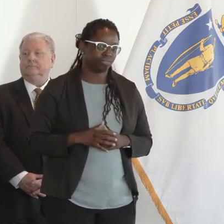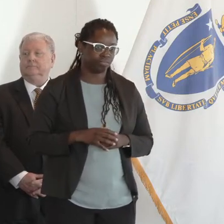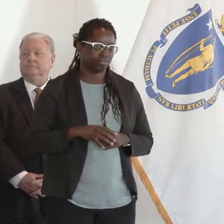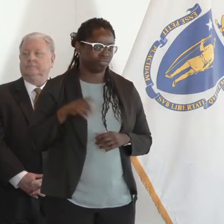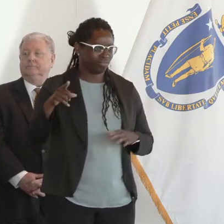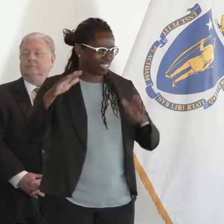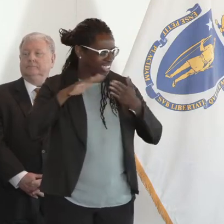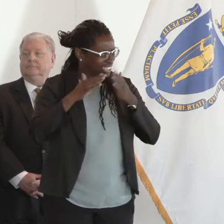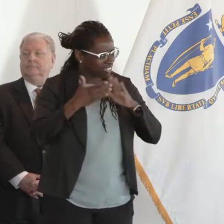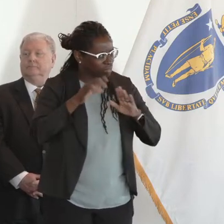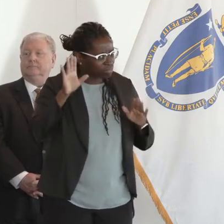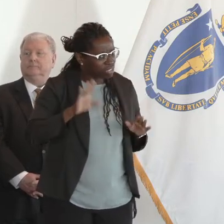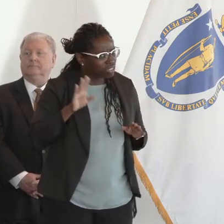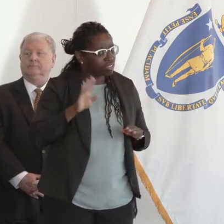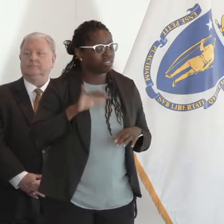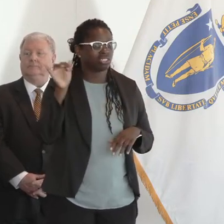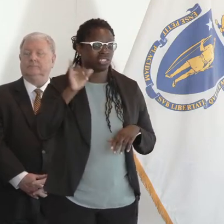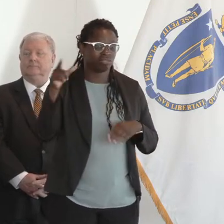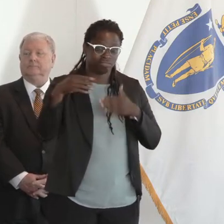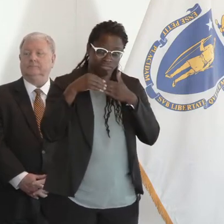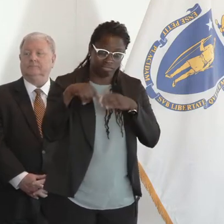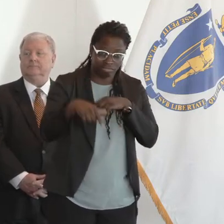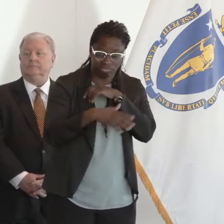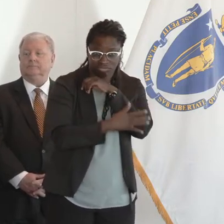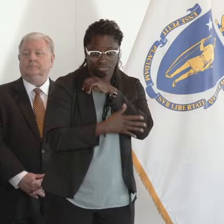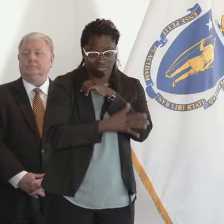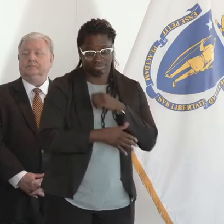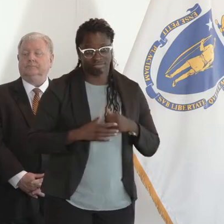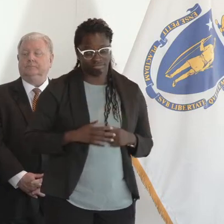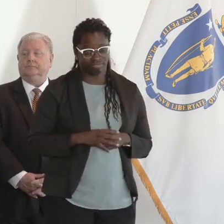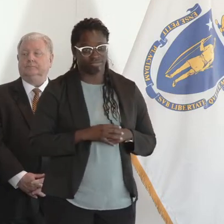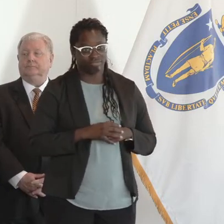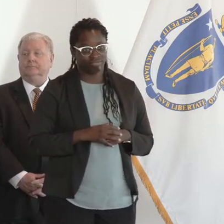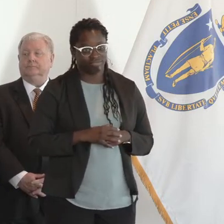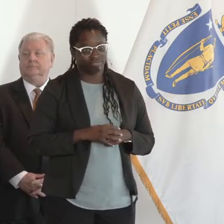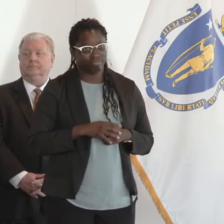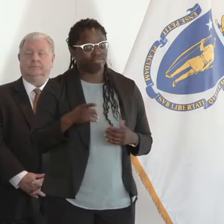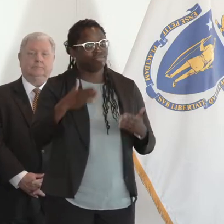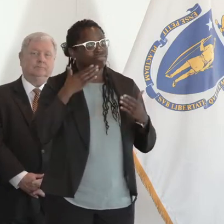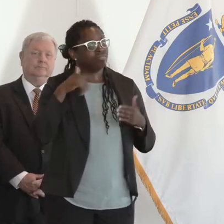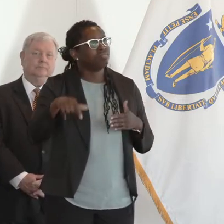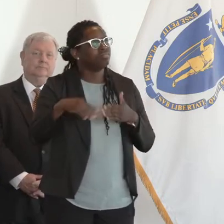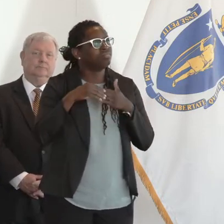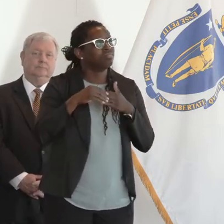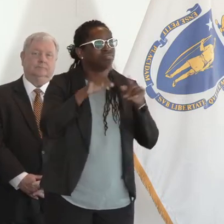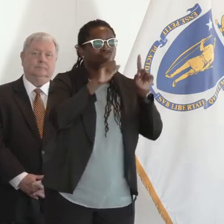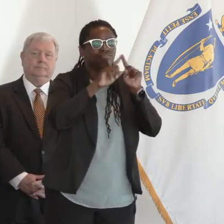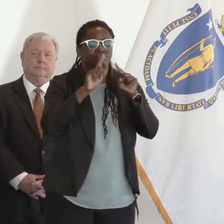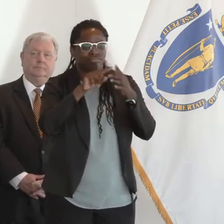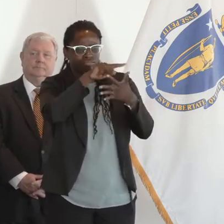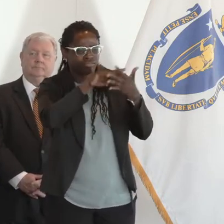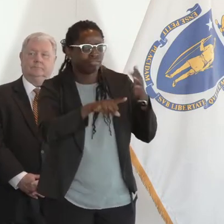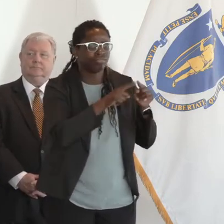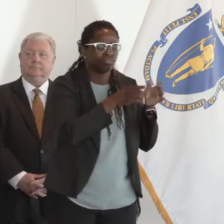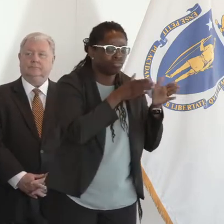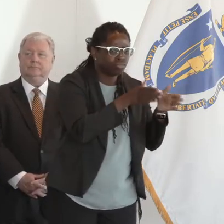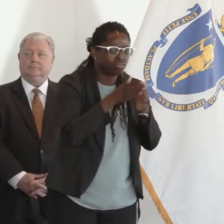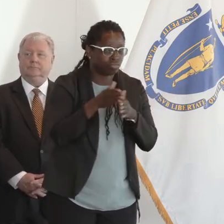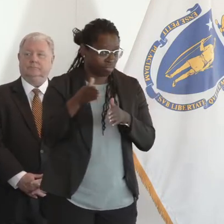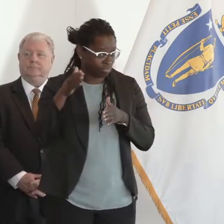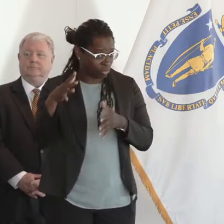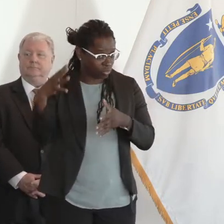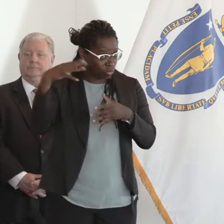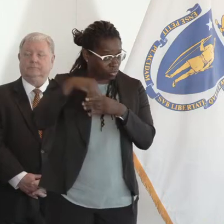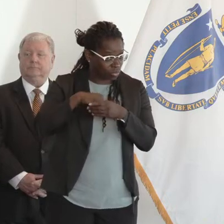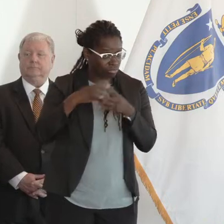Boston, but a leader in this country. And I am grateful for her leadership on so many fronts, including on issues